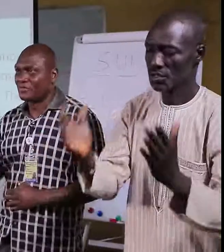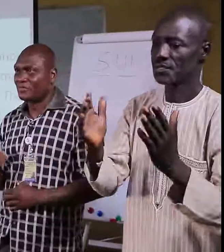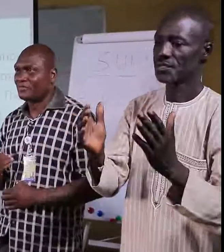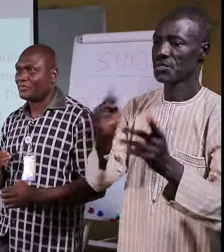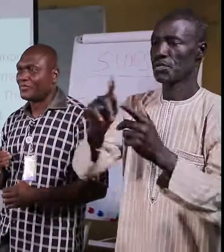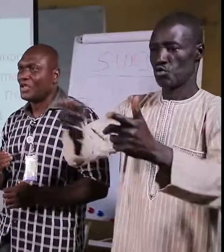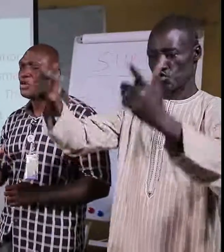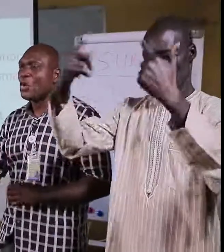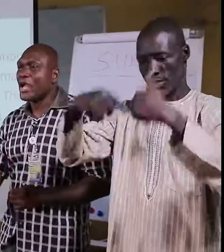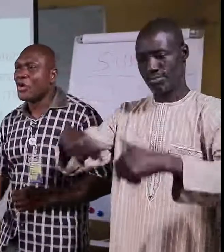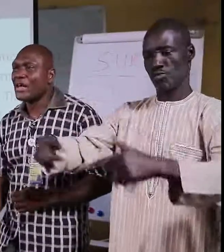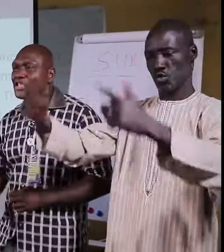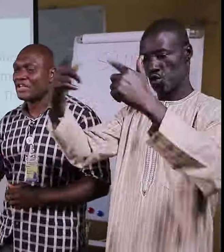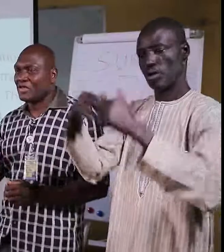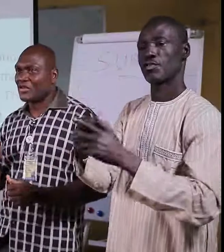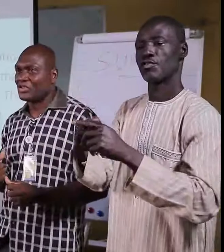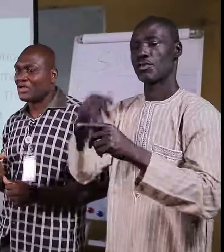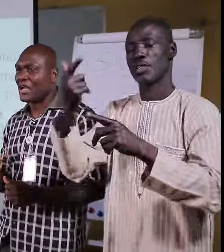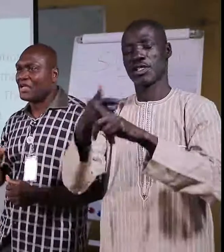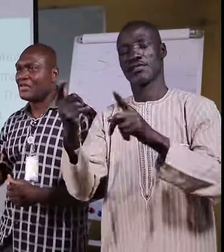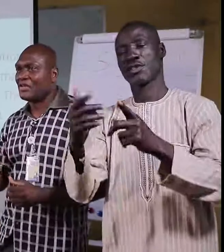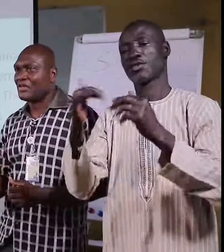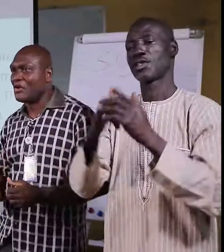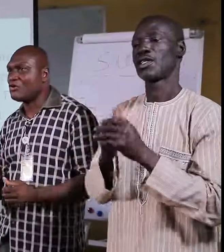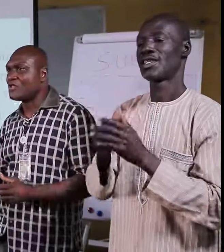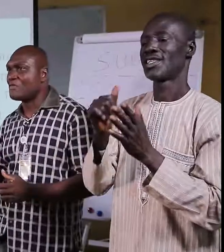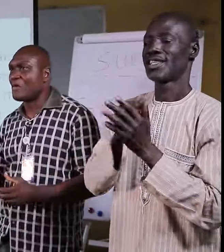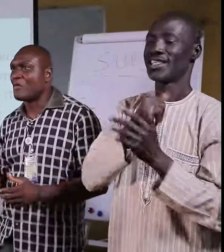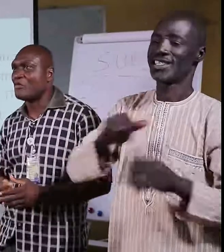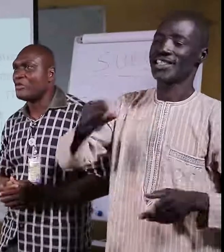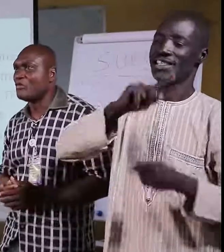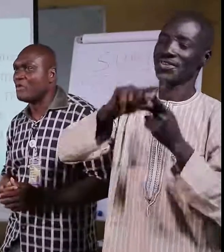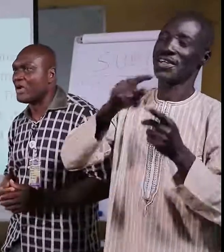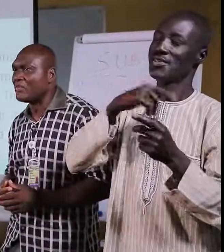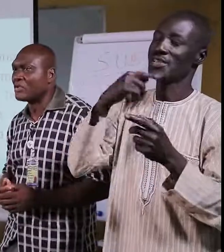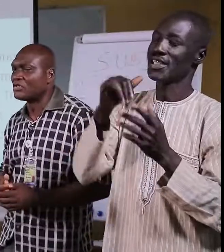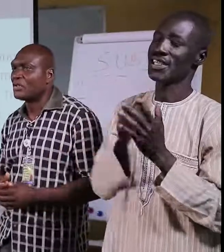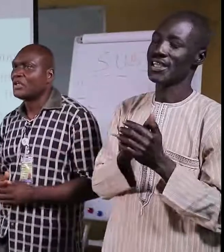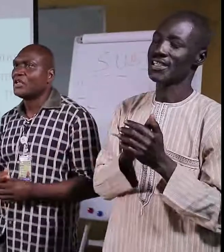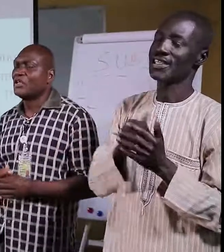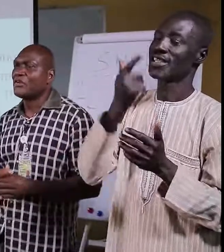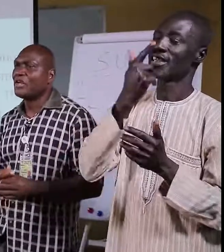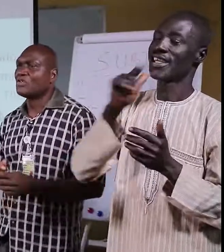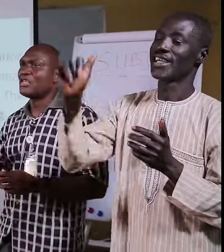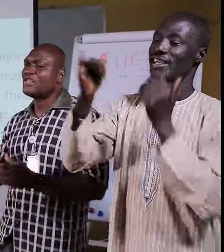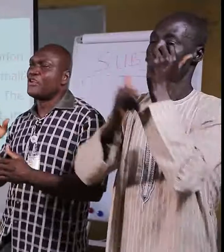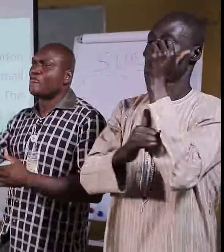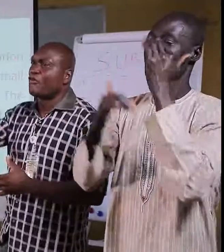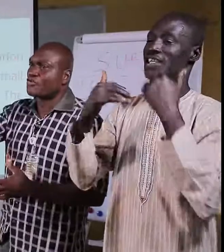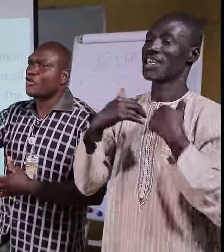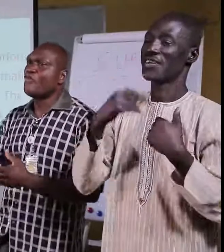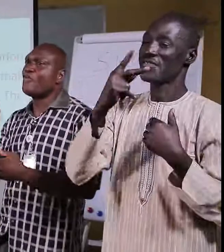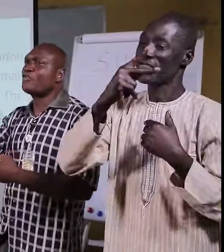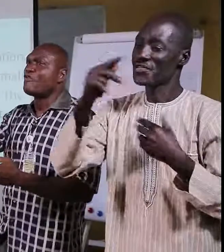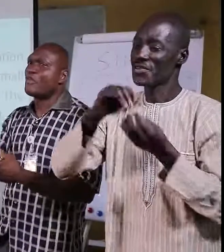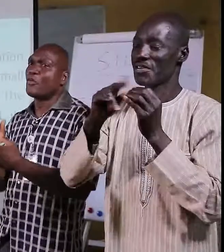immigration. To encourage immigration. I know you still remember what we mean by immigration. Immigration is the